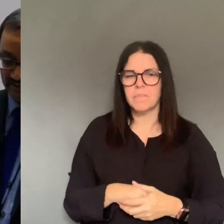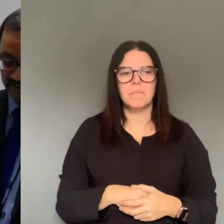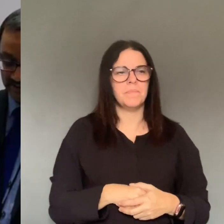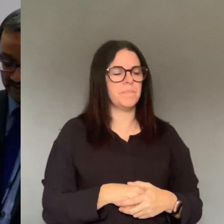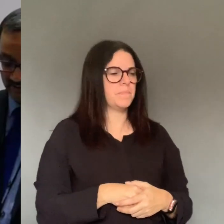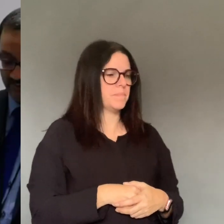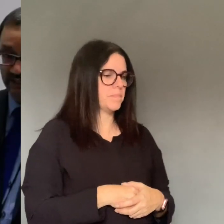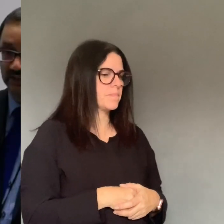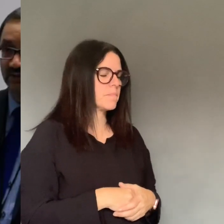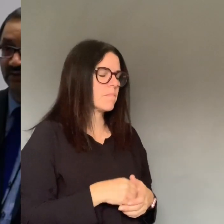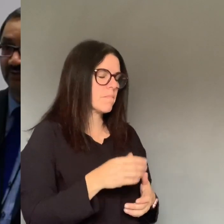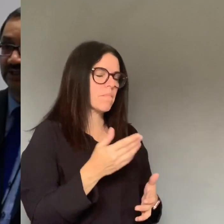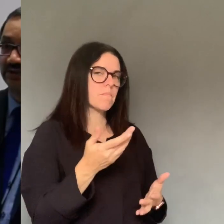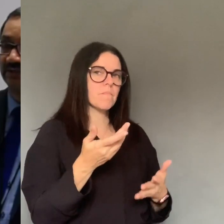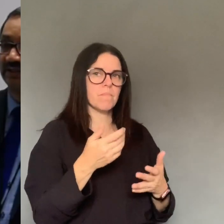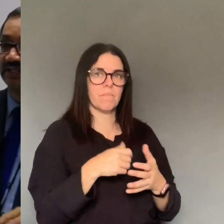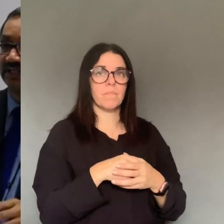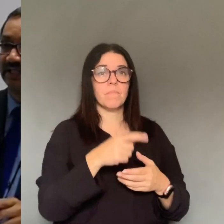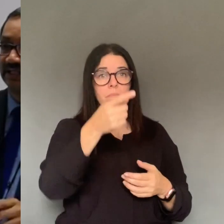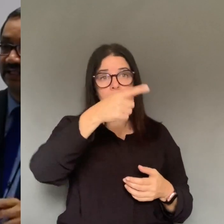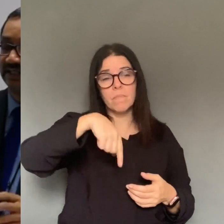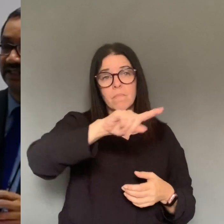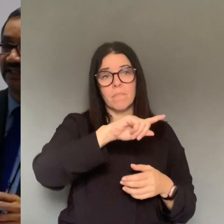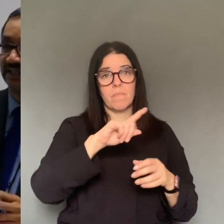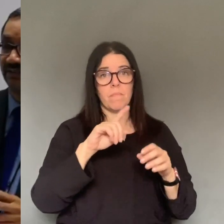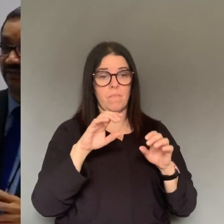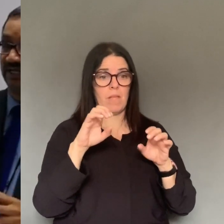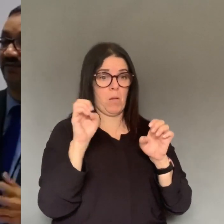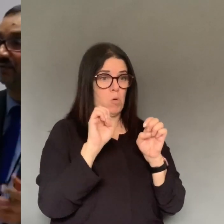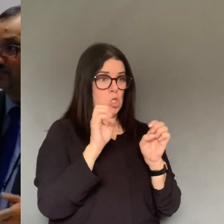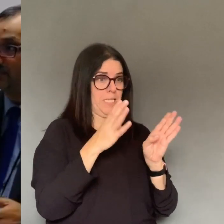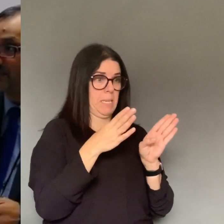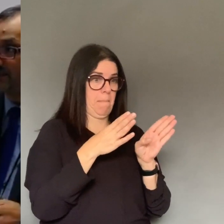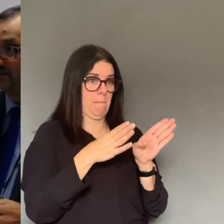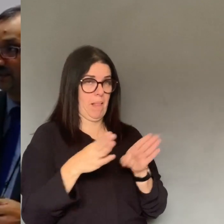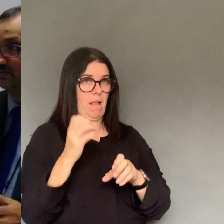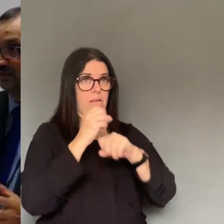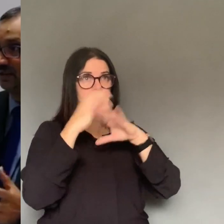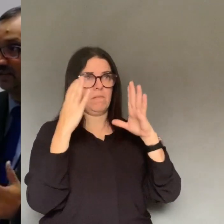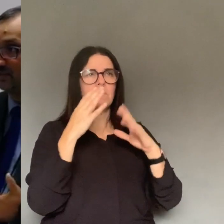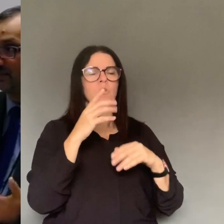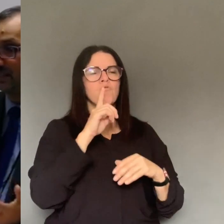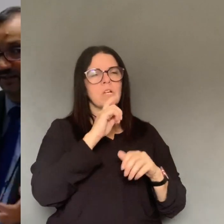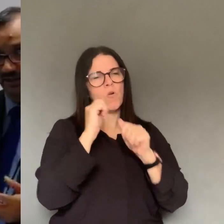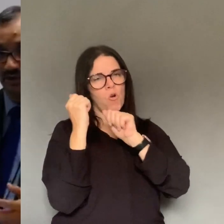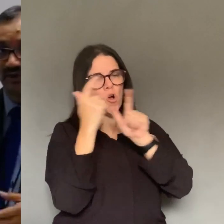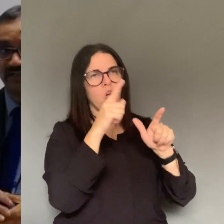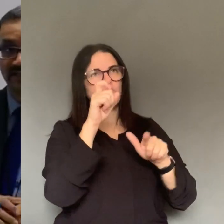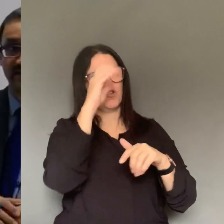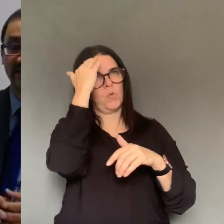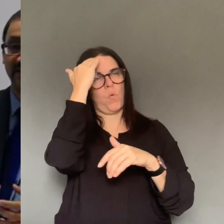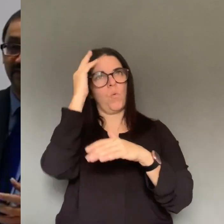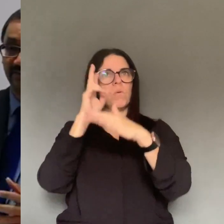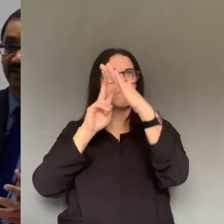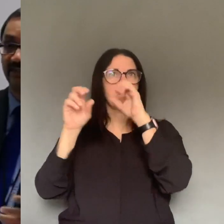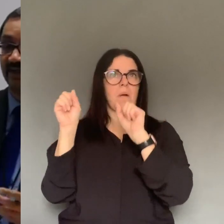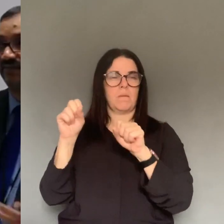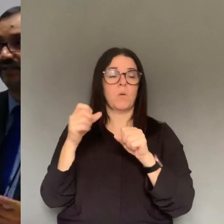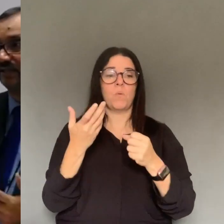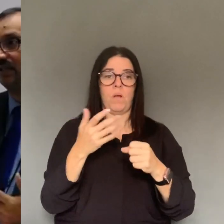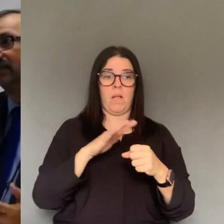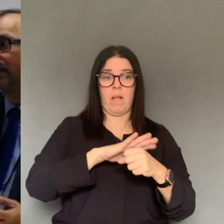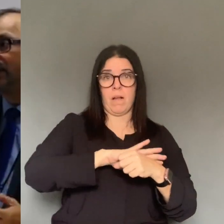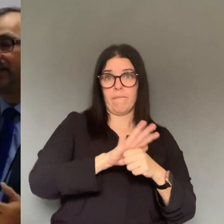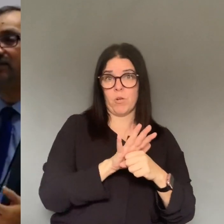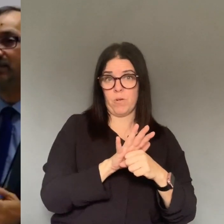emergency planning, I think we need to understand that everyone should be prepared for the emergency. So when the COVID started, there has been some